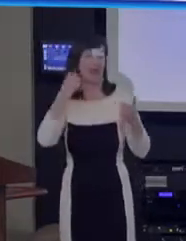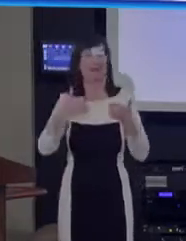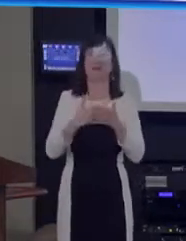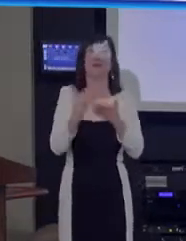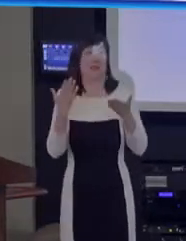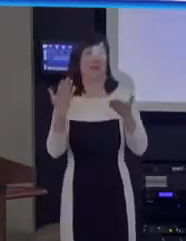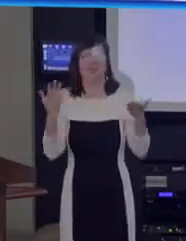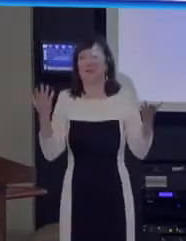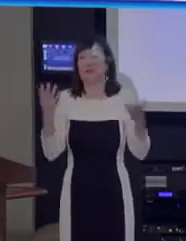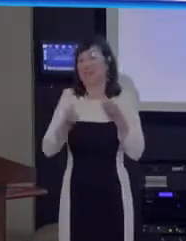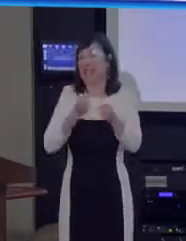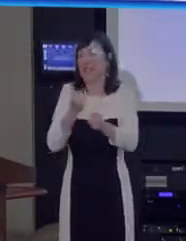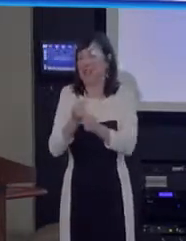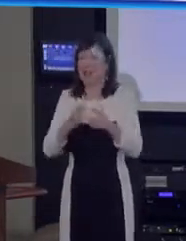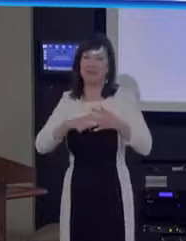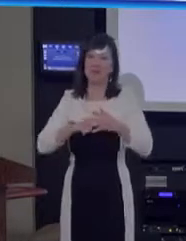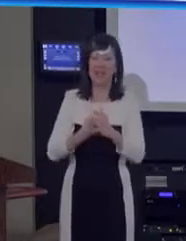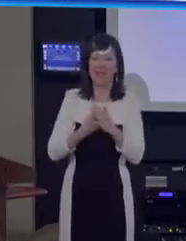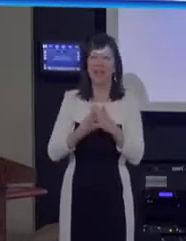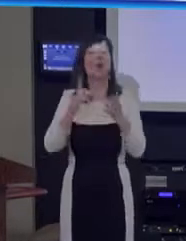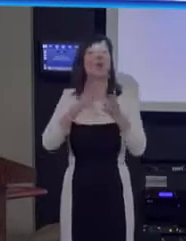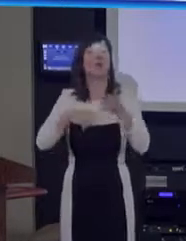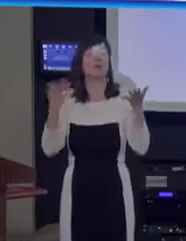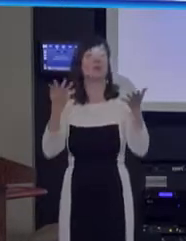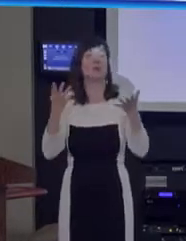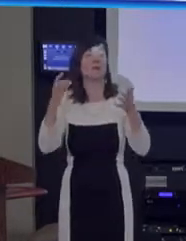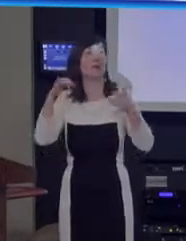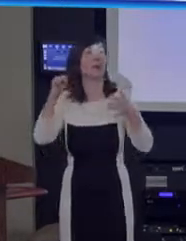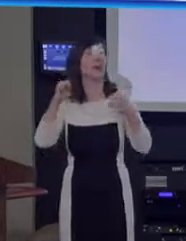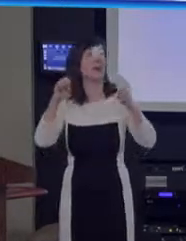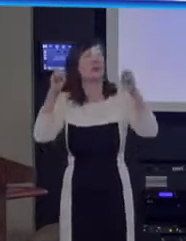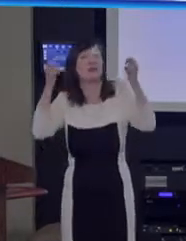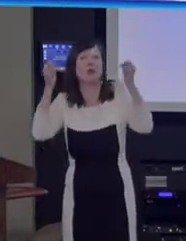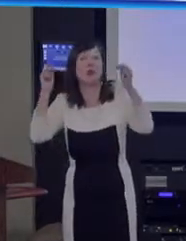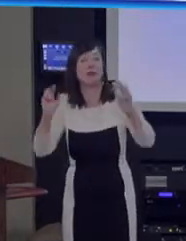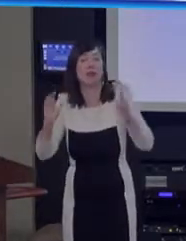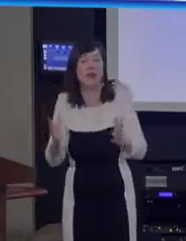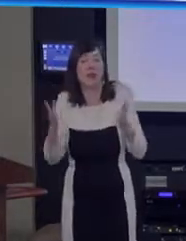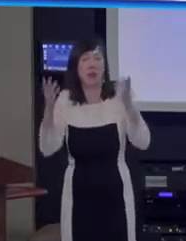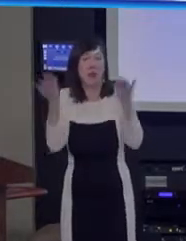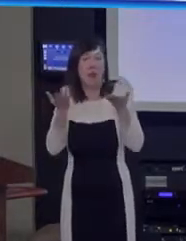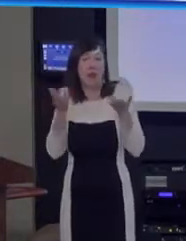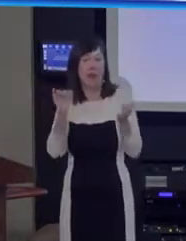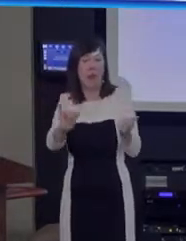PEN 710 Pro Seminar. We begin this New Year's presentation